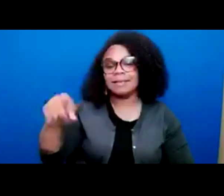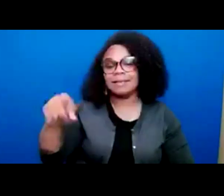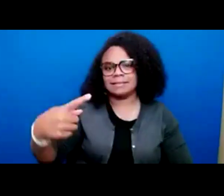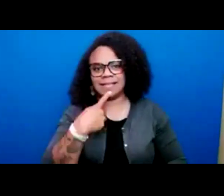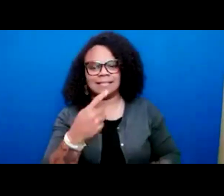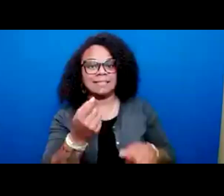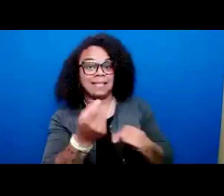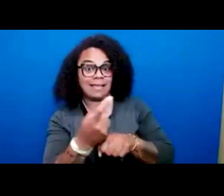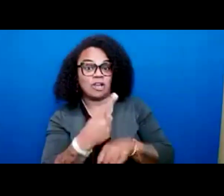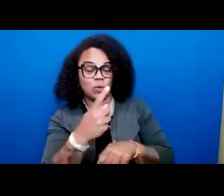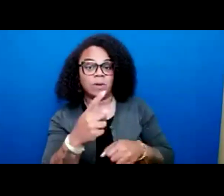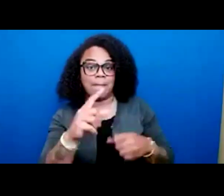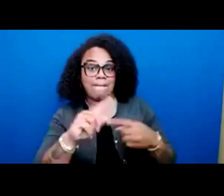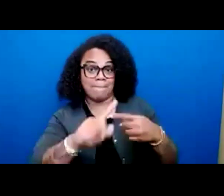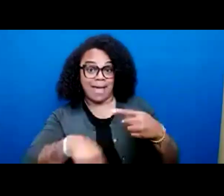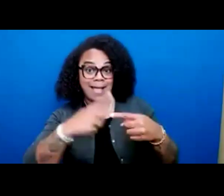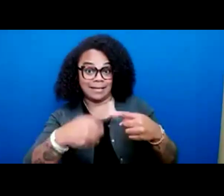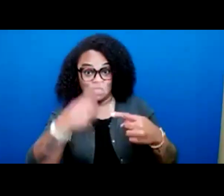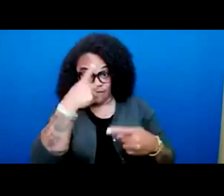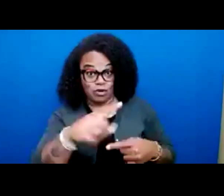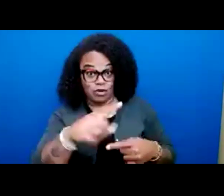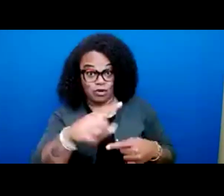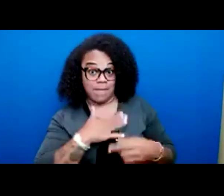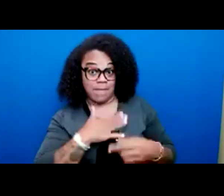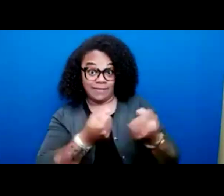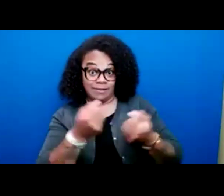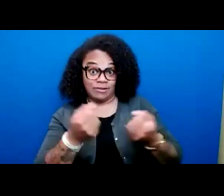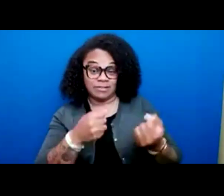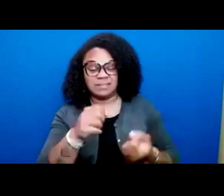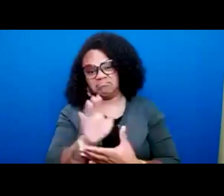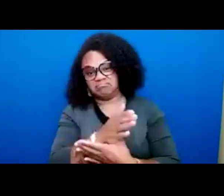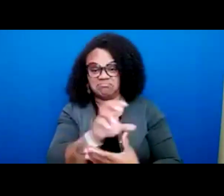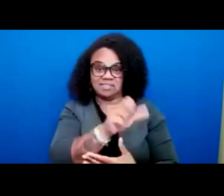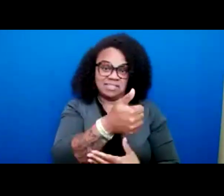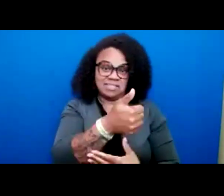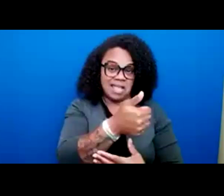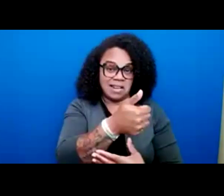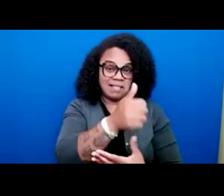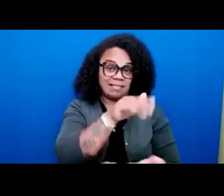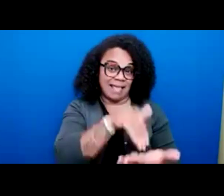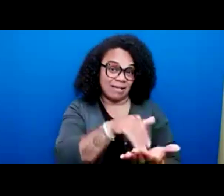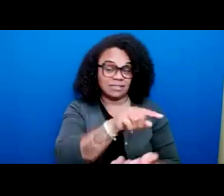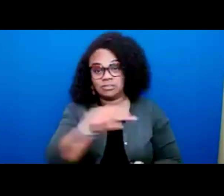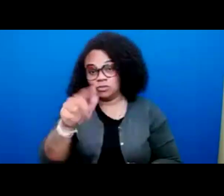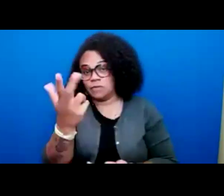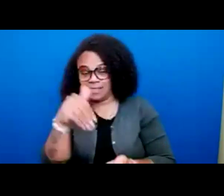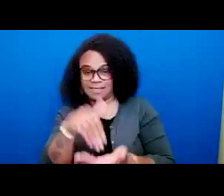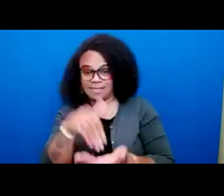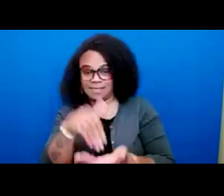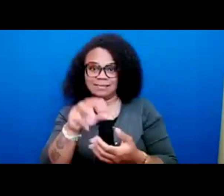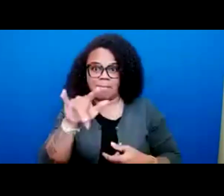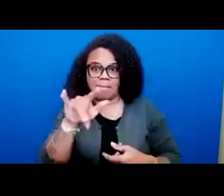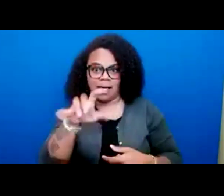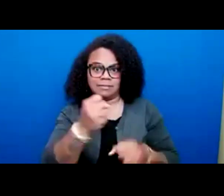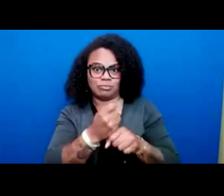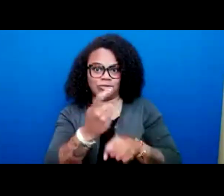get on my vehicle is between 10 and 13,000 miles total for the year. Okay, which is probably not average. It's